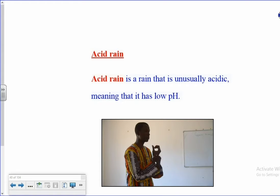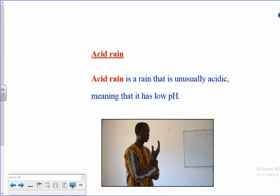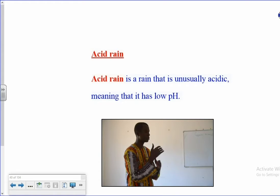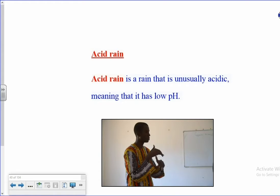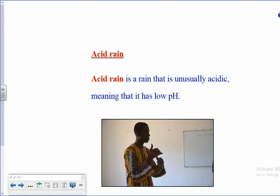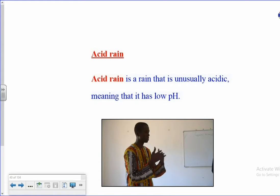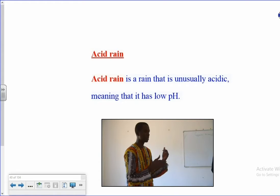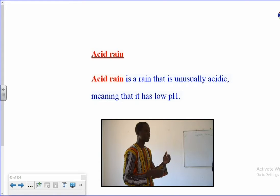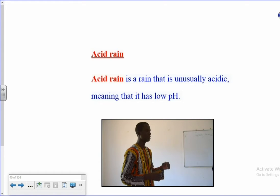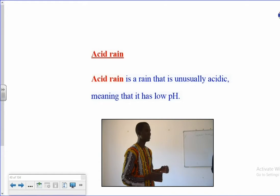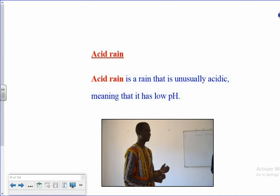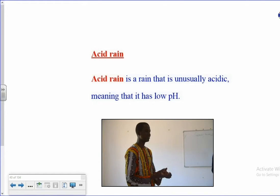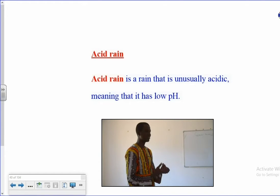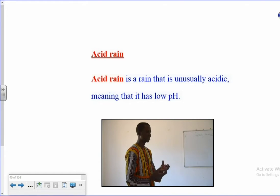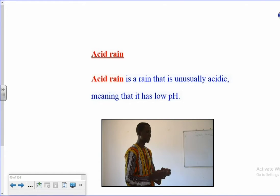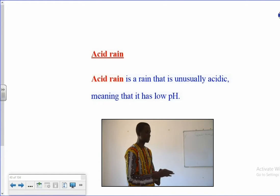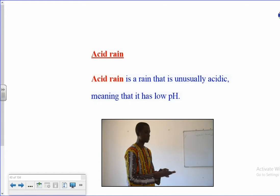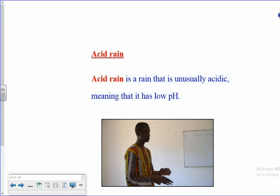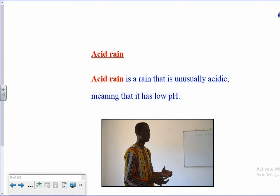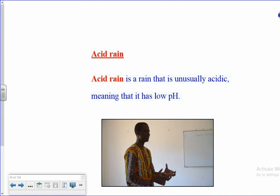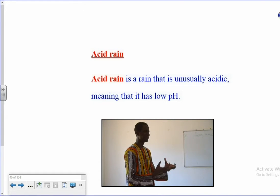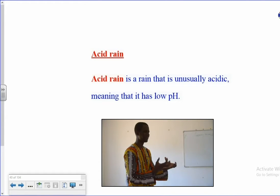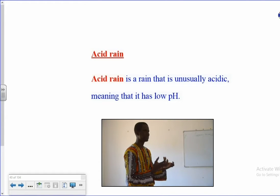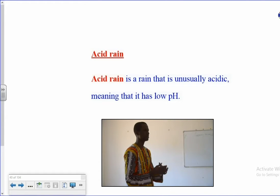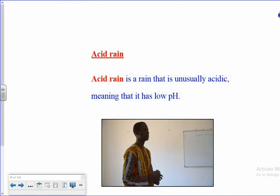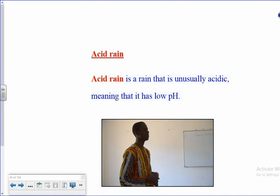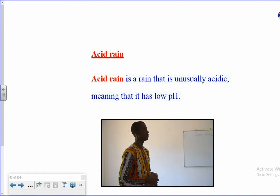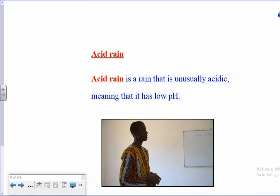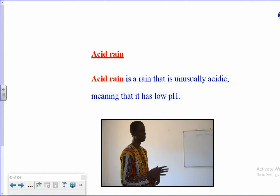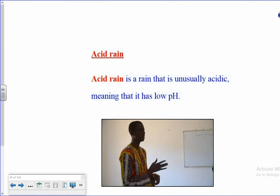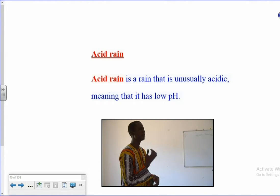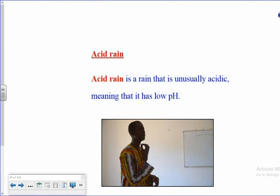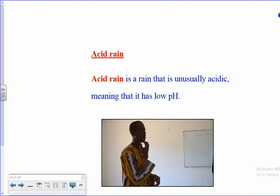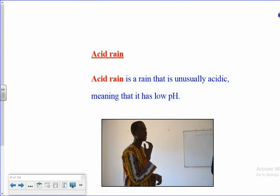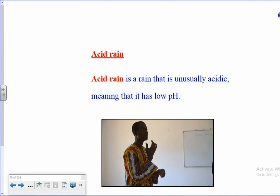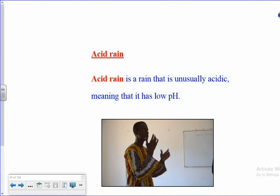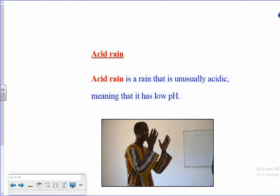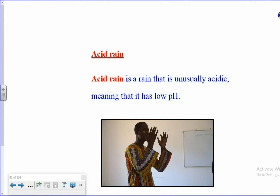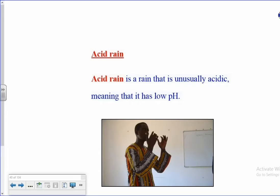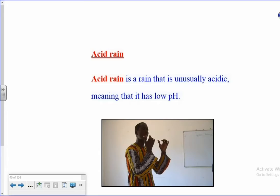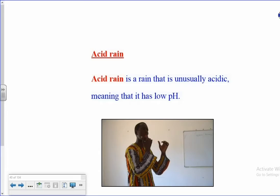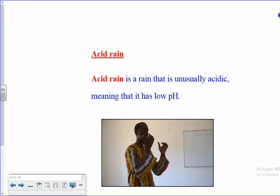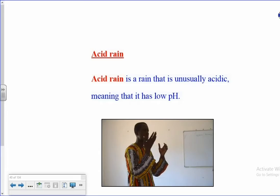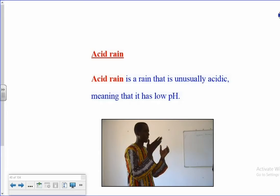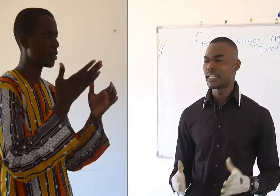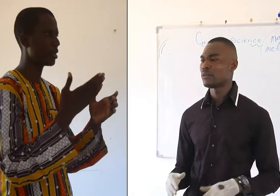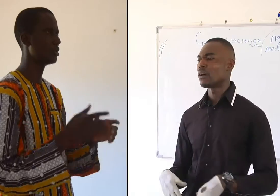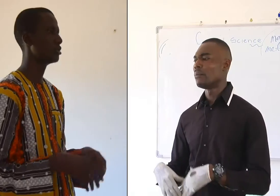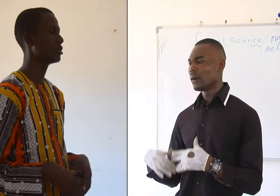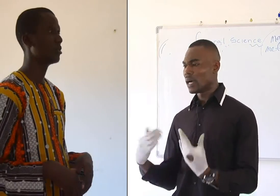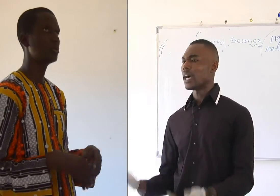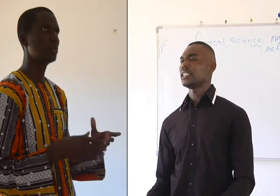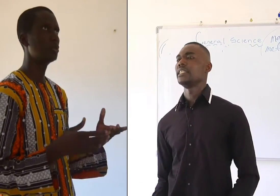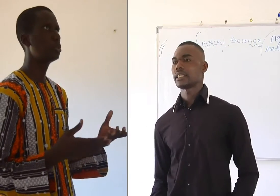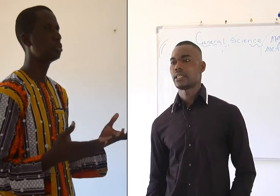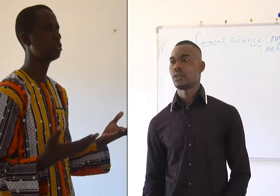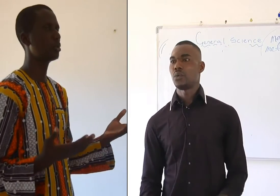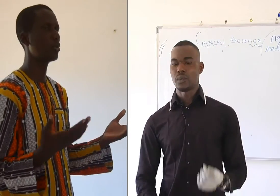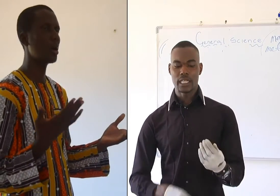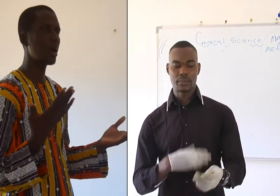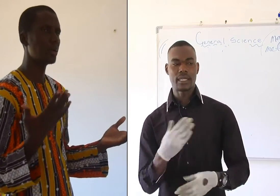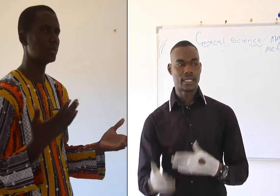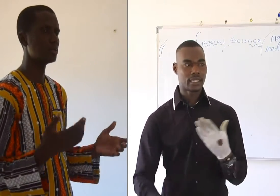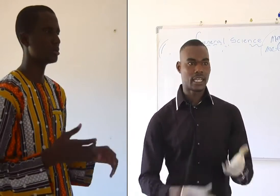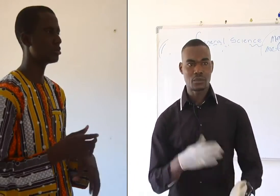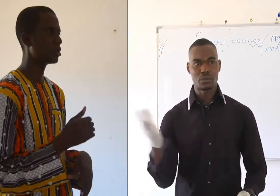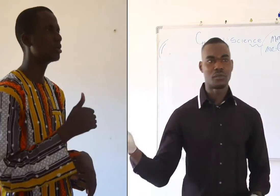we told you that a rain can be acidic, will you believe that? Yes, of course, it is possible. And how can rain become acidic?